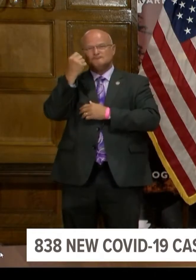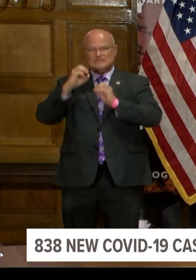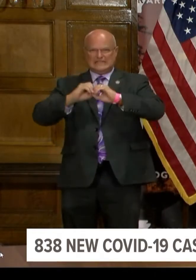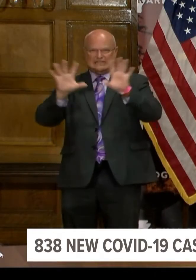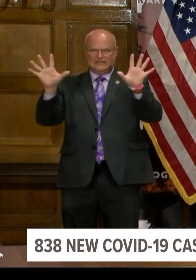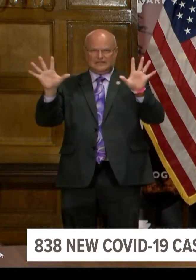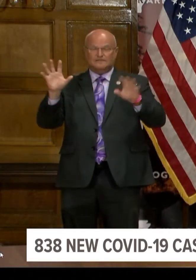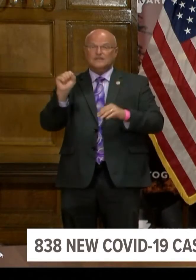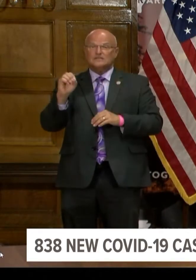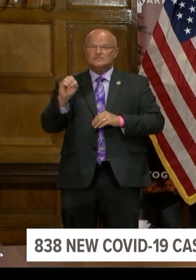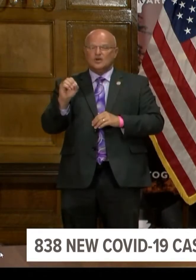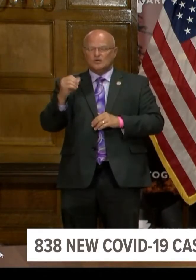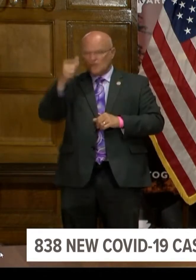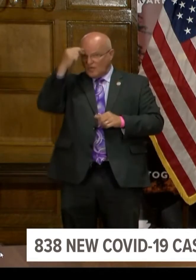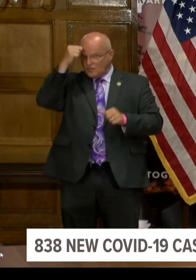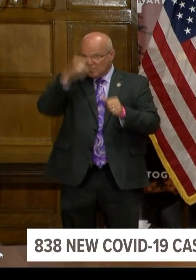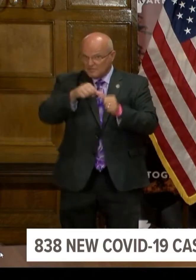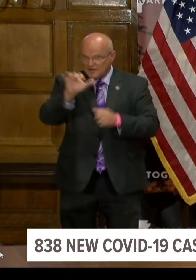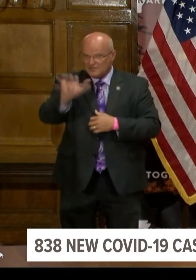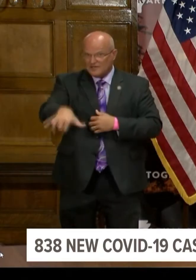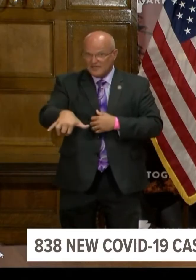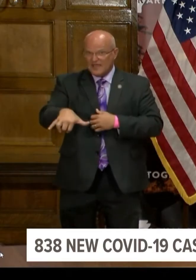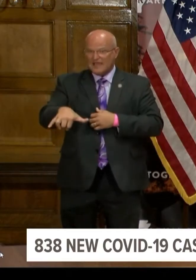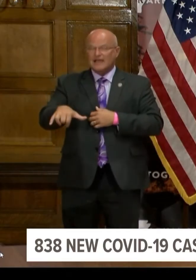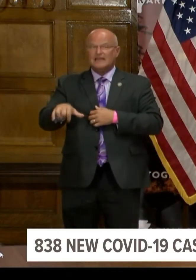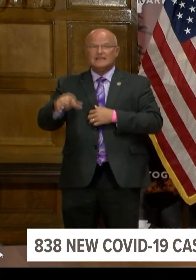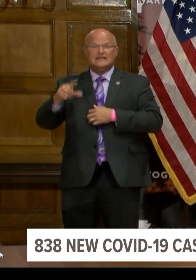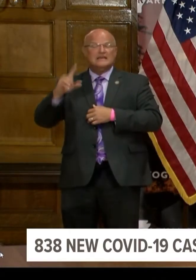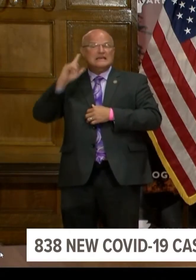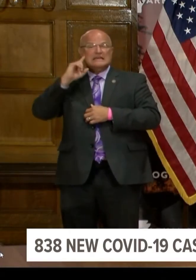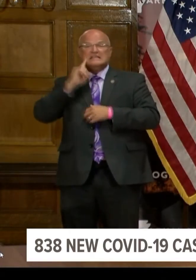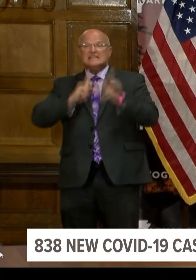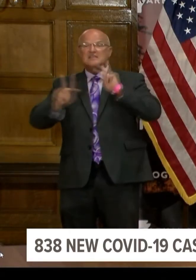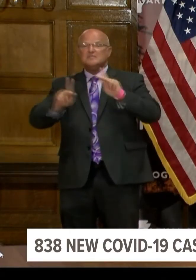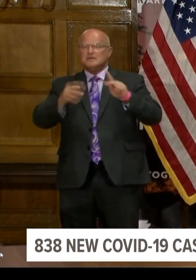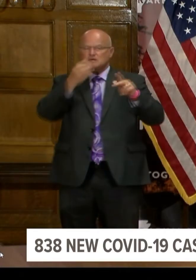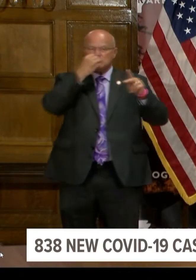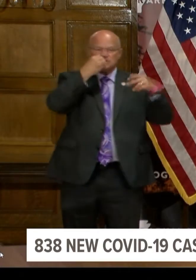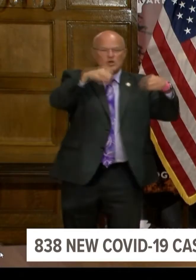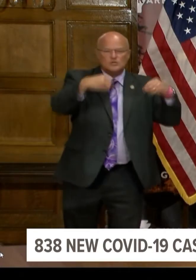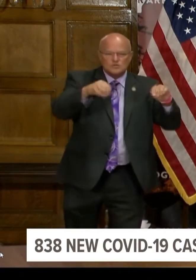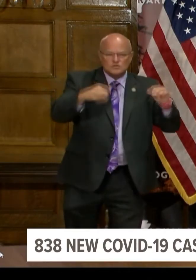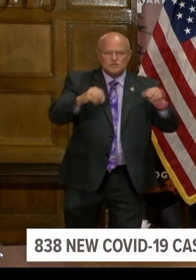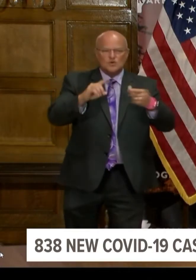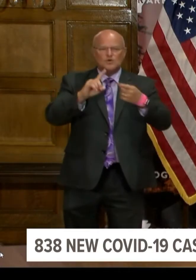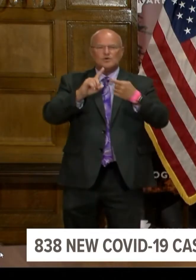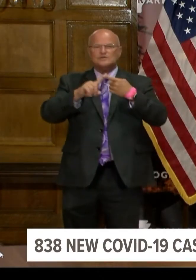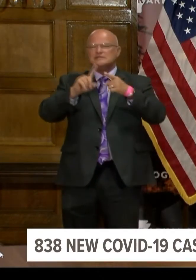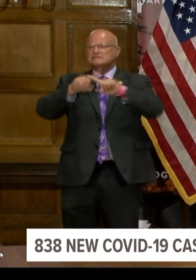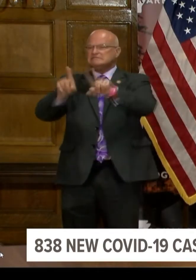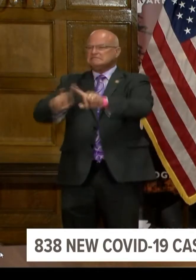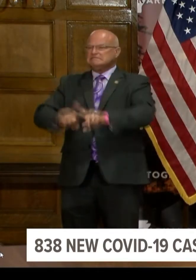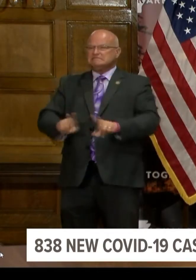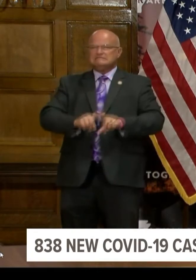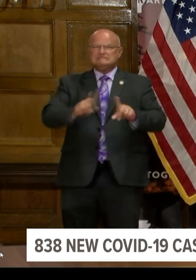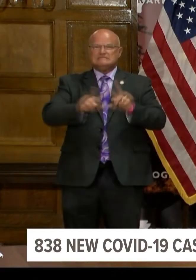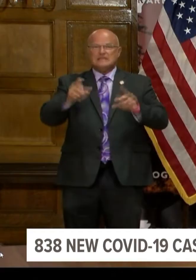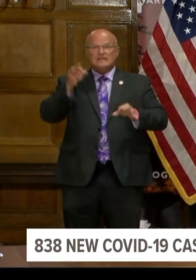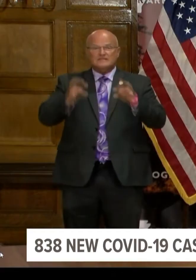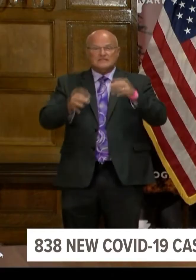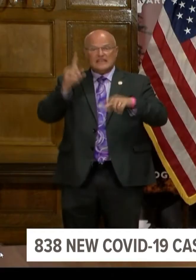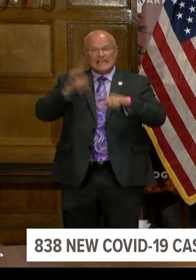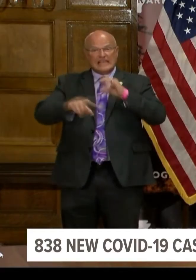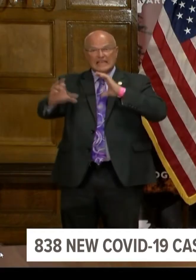effectively. So be mindful that they'll be in the grocery stores and they will be out, and if they can't